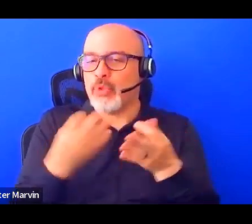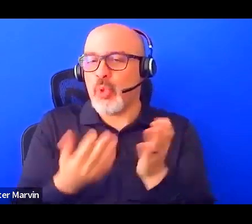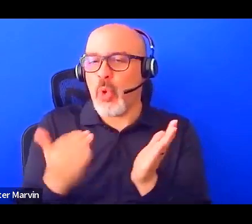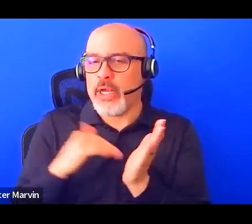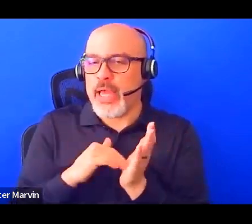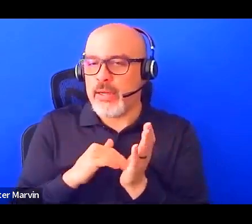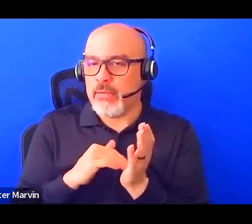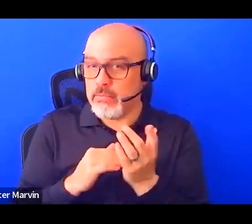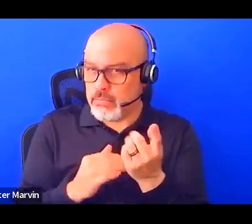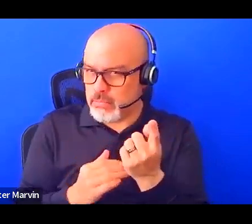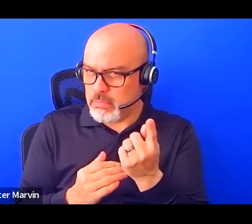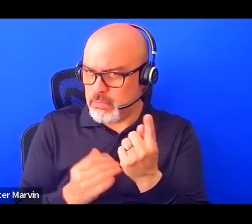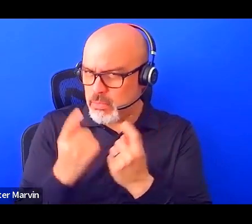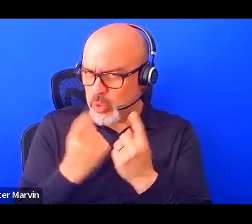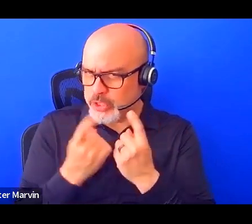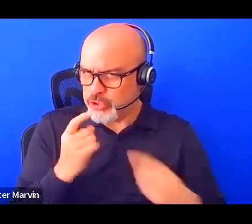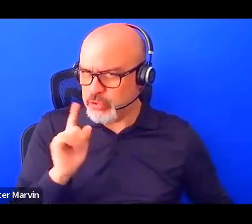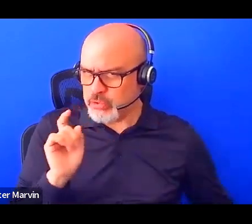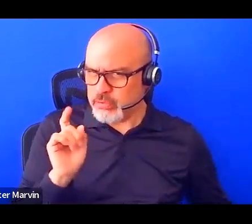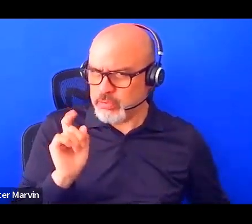choice?